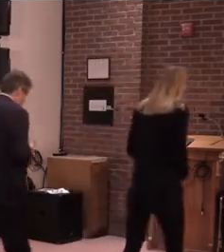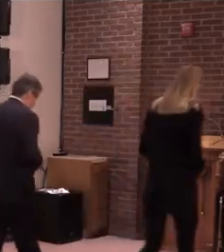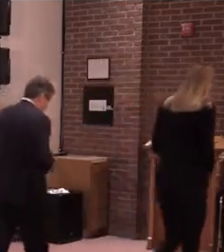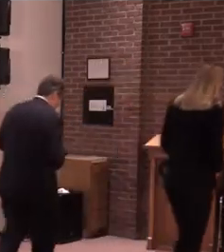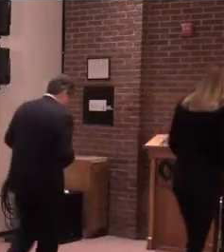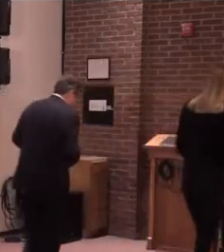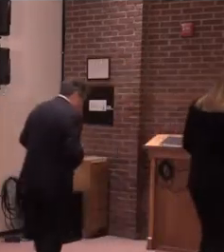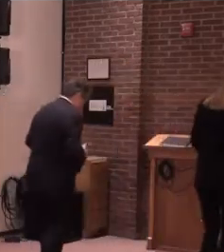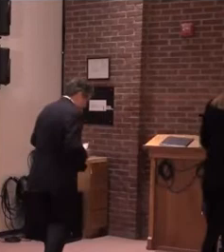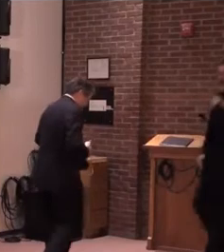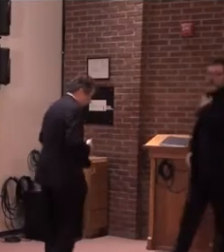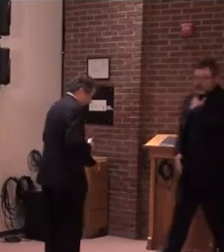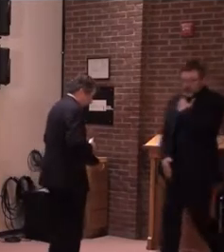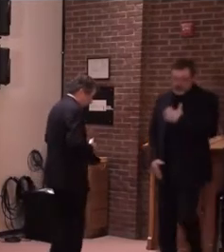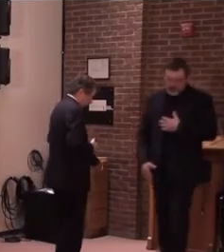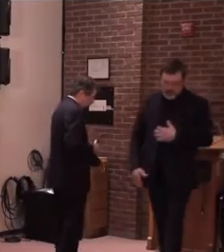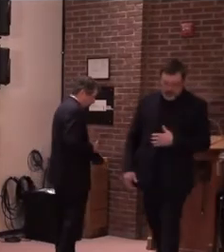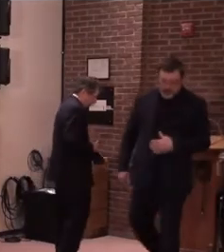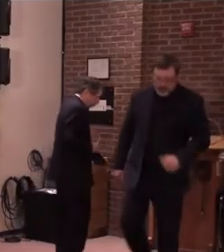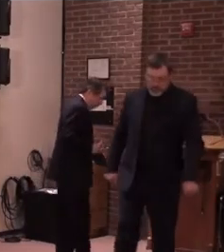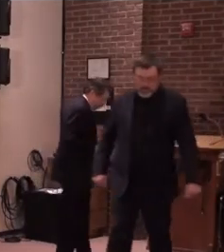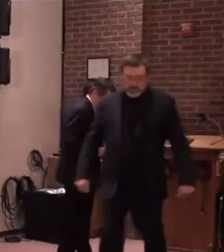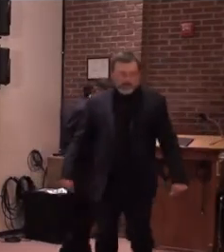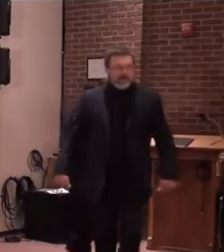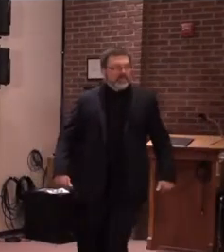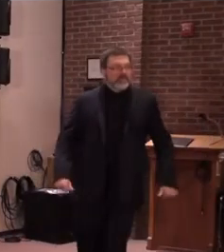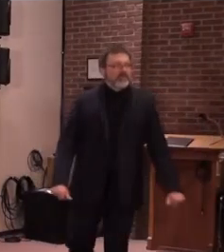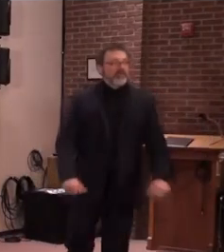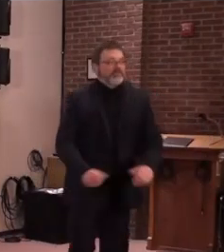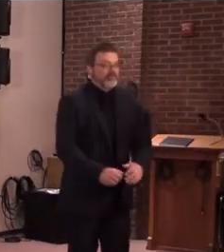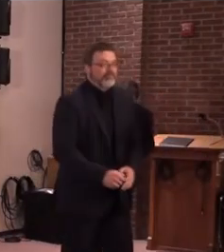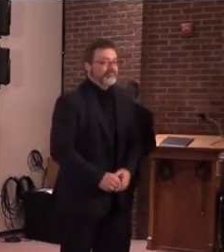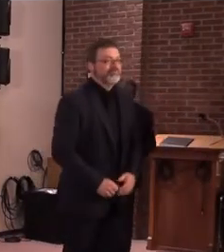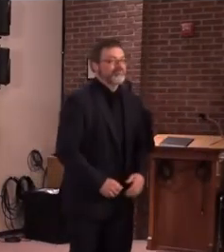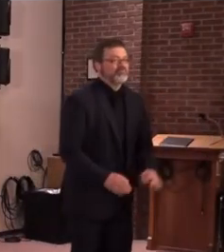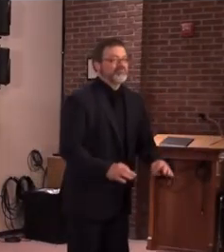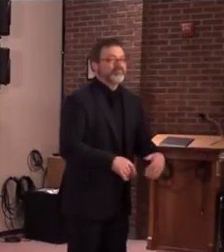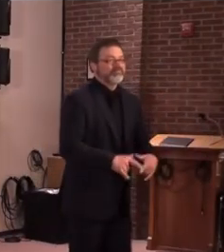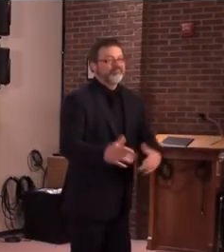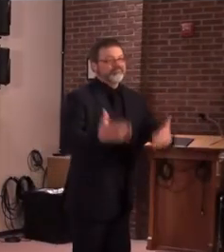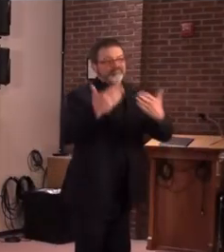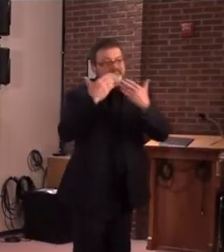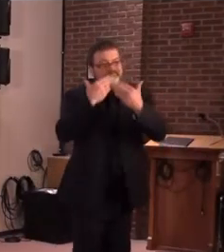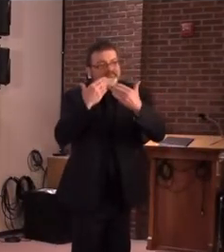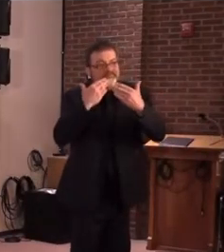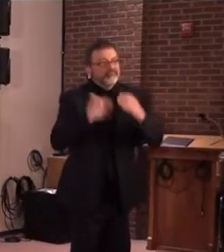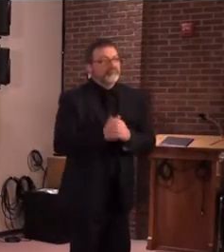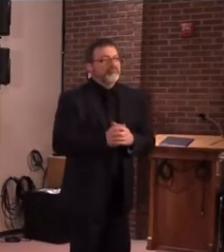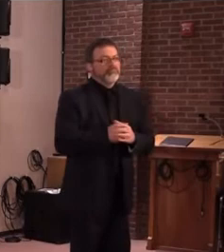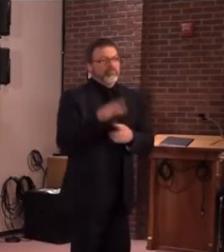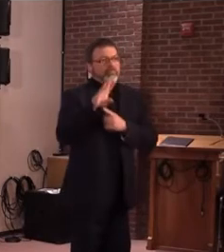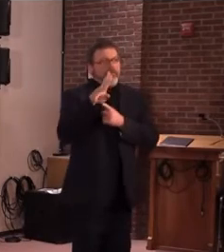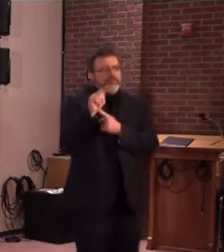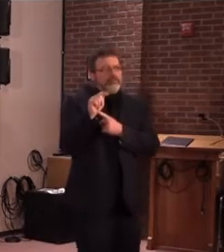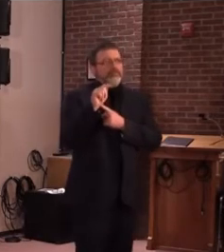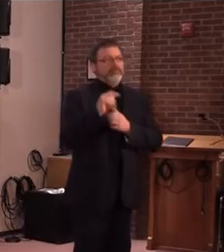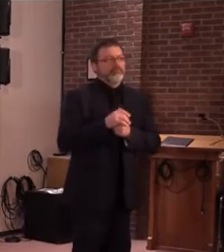Thank you. But given the request that you're making of the legislature for